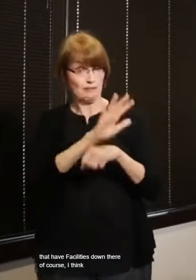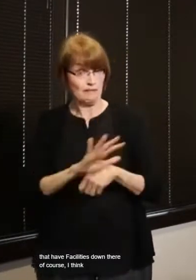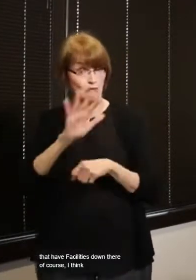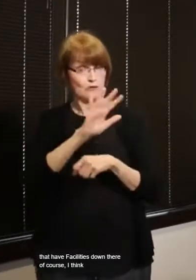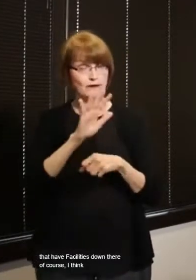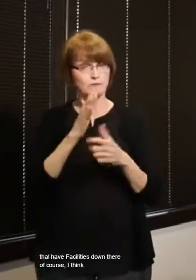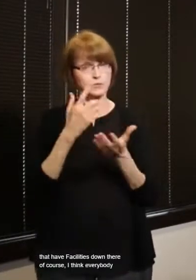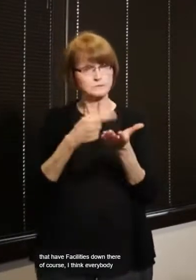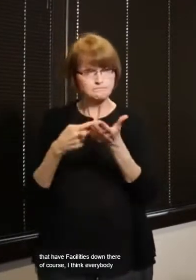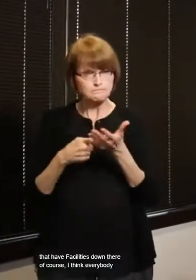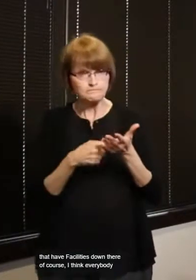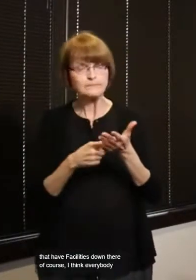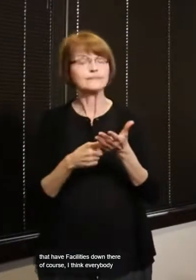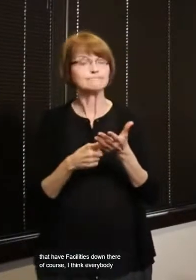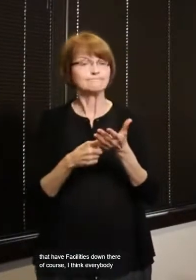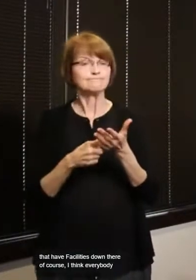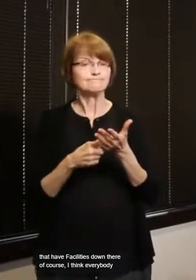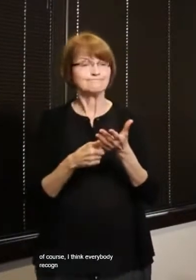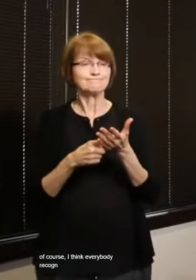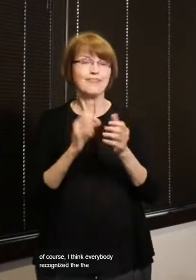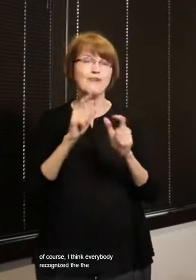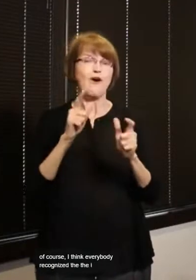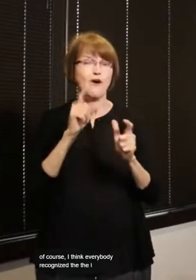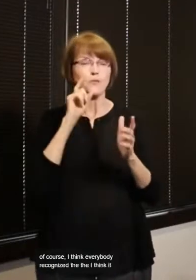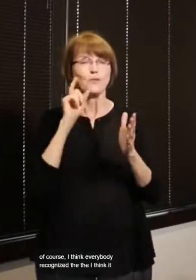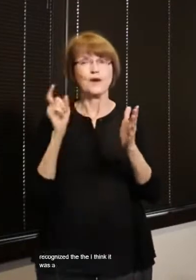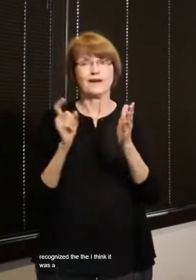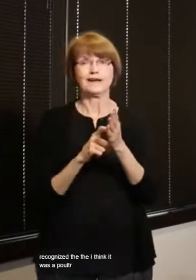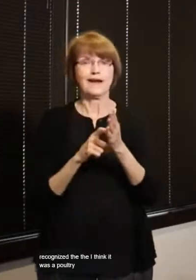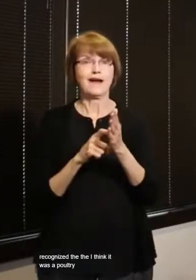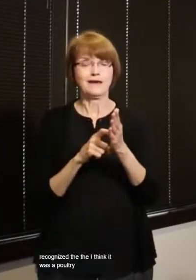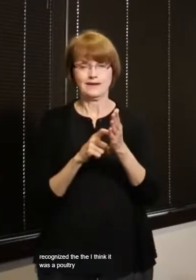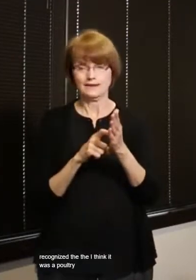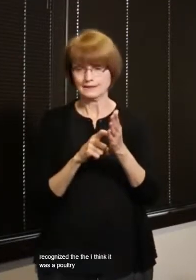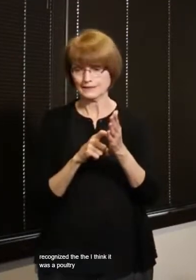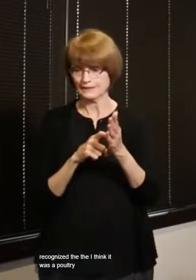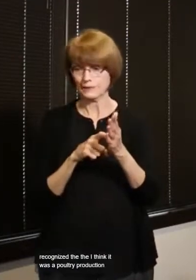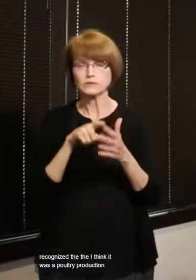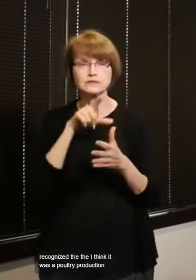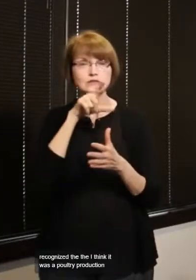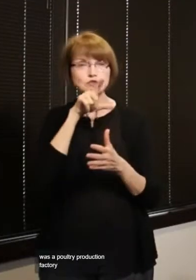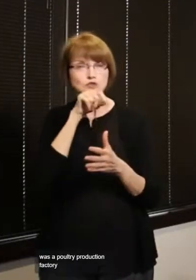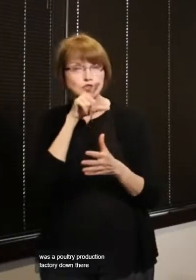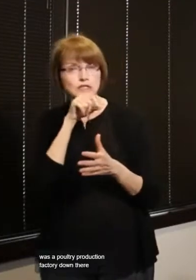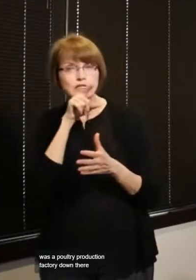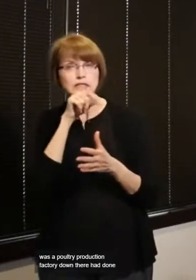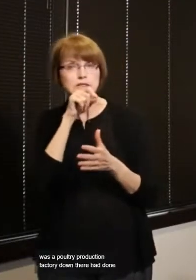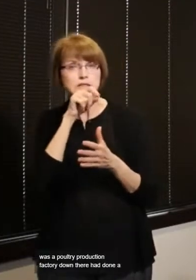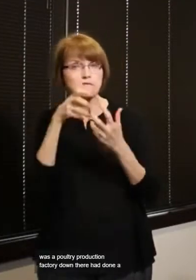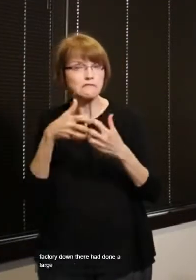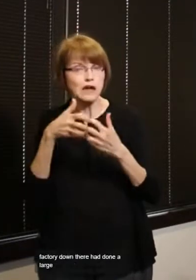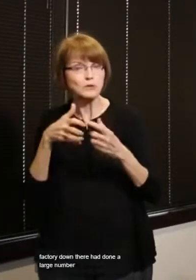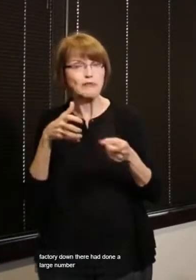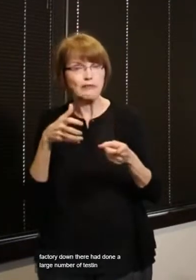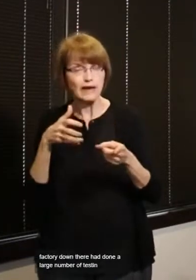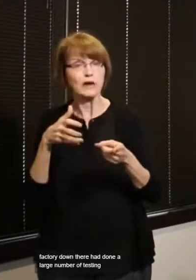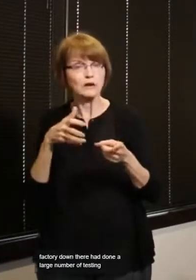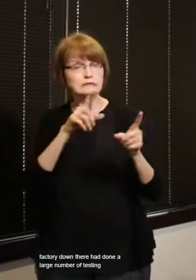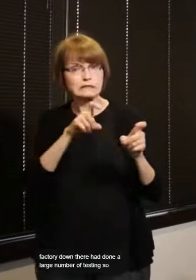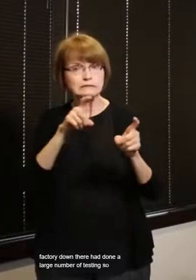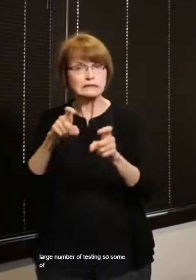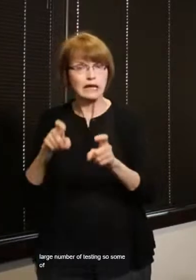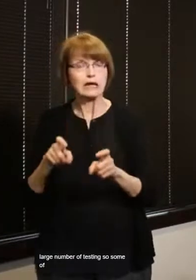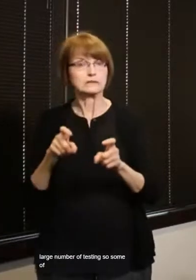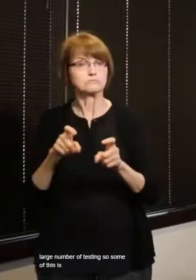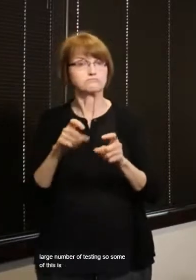everybody recognized I think it was a poultry production factory down there had done a large number of testing. And so some of